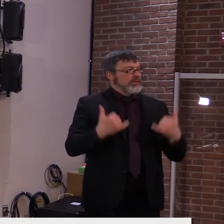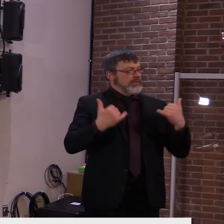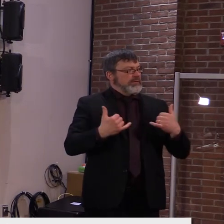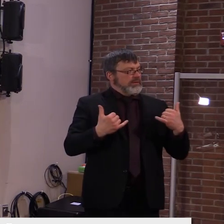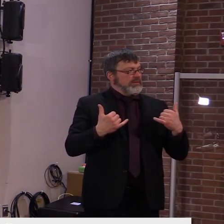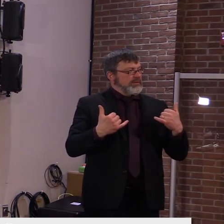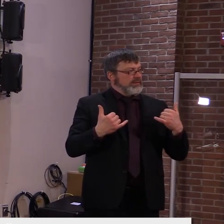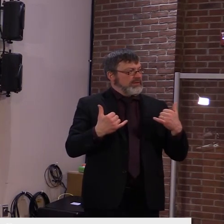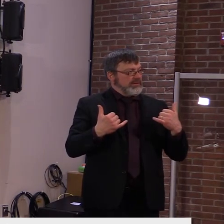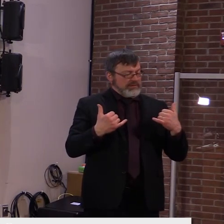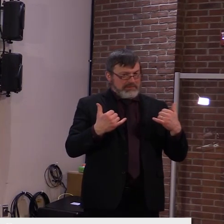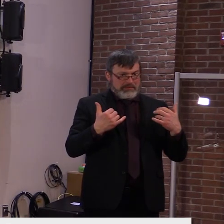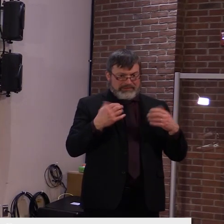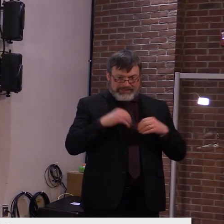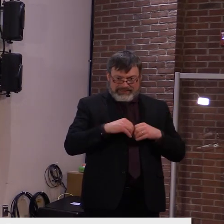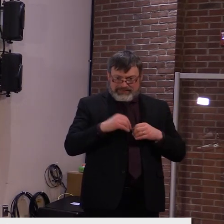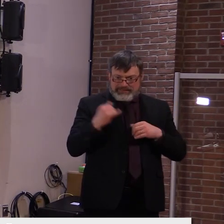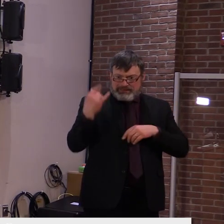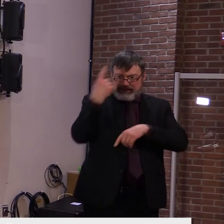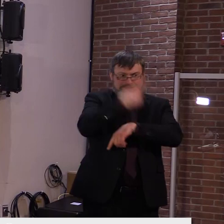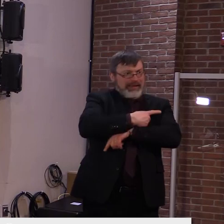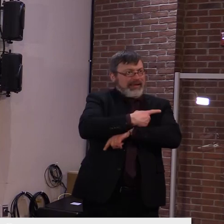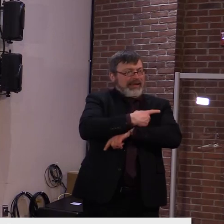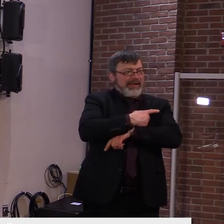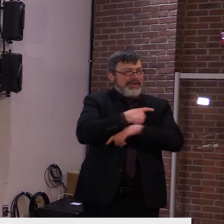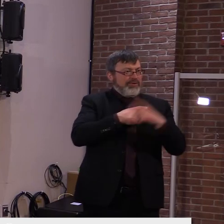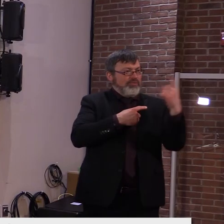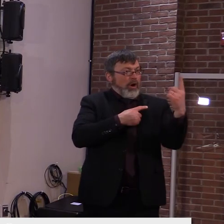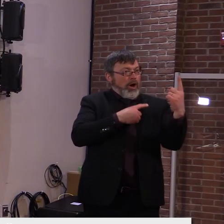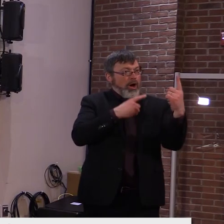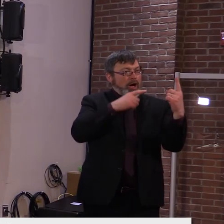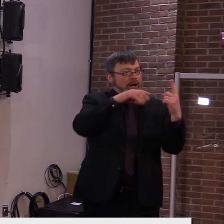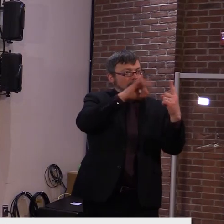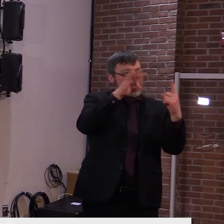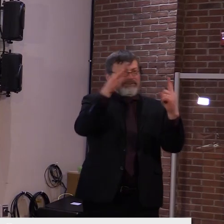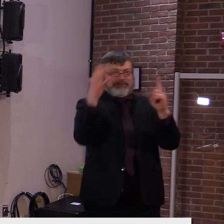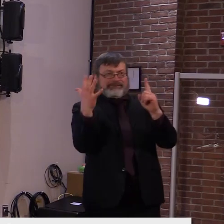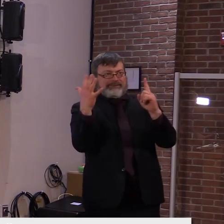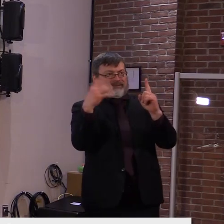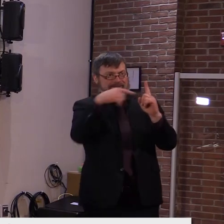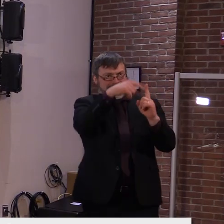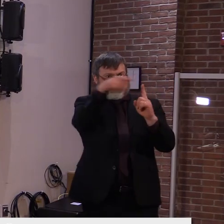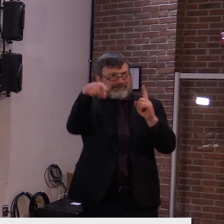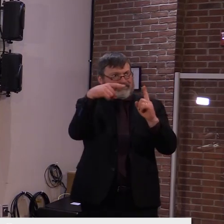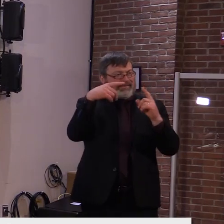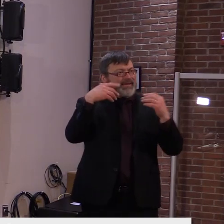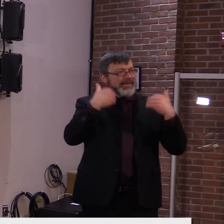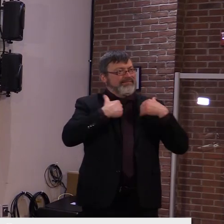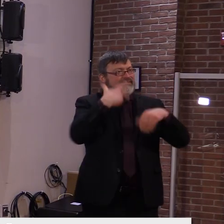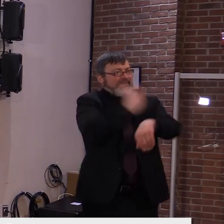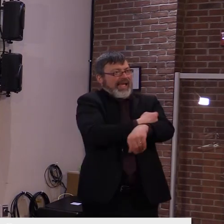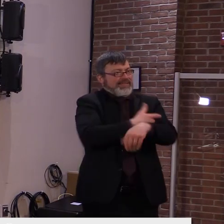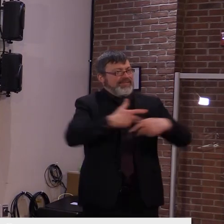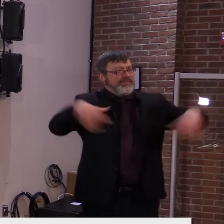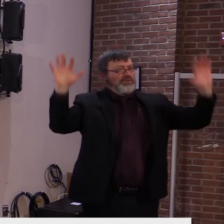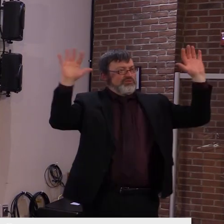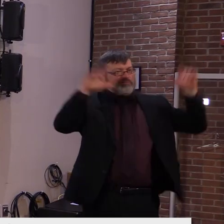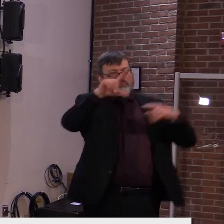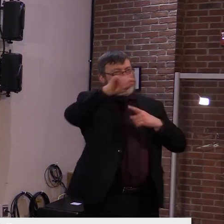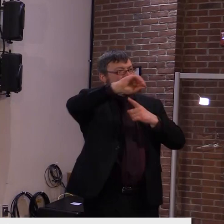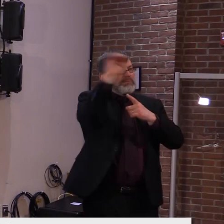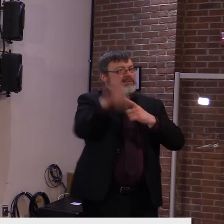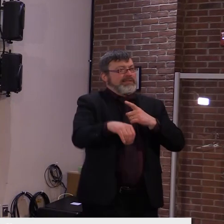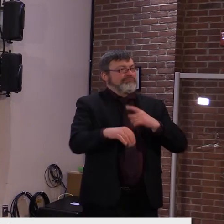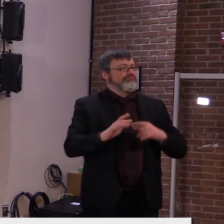At the same time, it's hard to believe that it has been that long. I want to state that it was 1 year ago